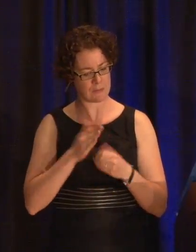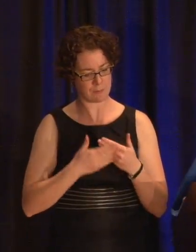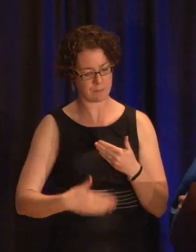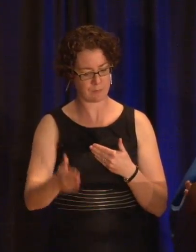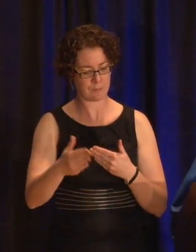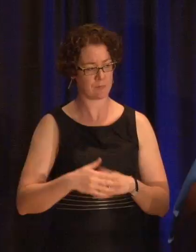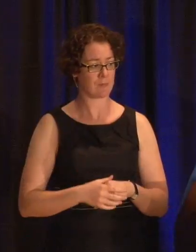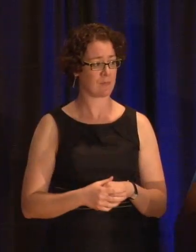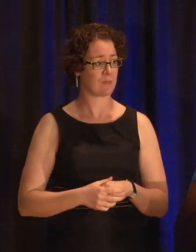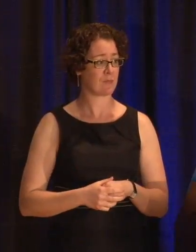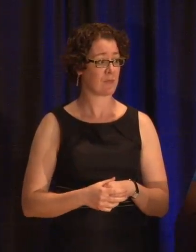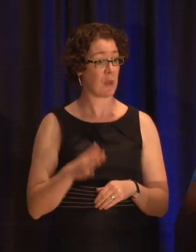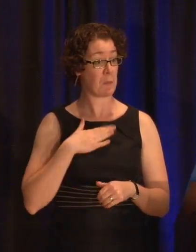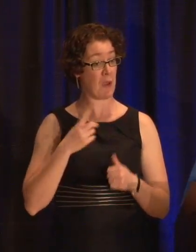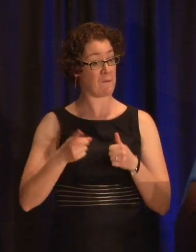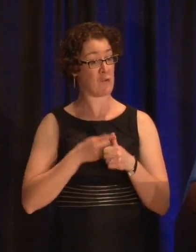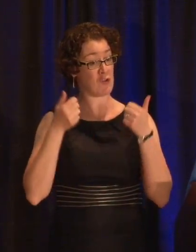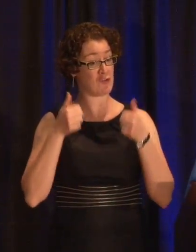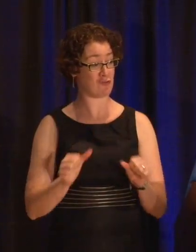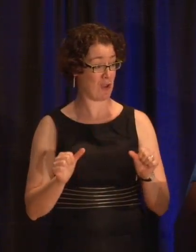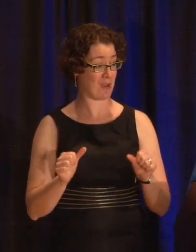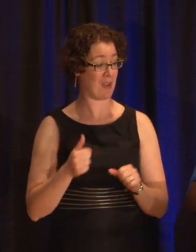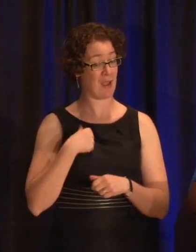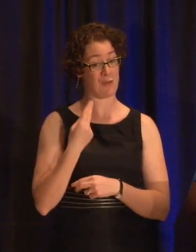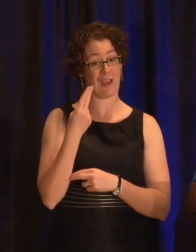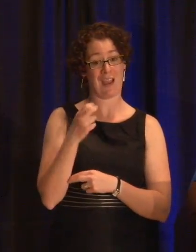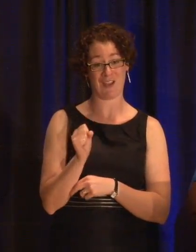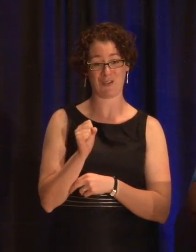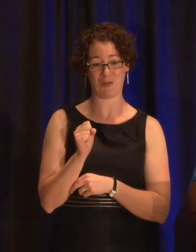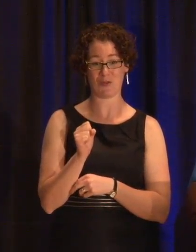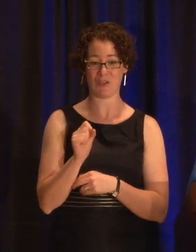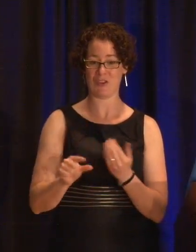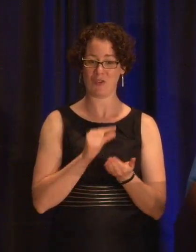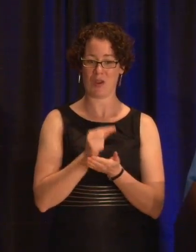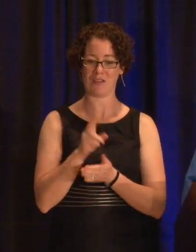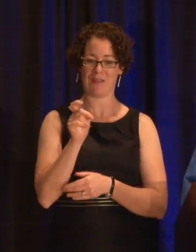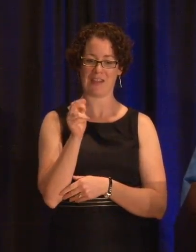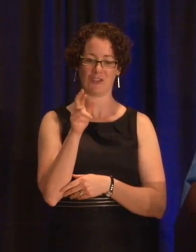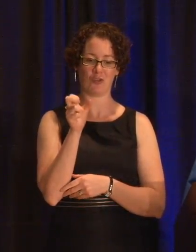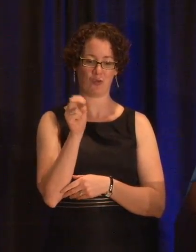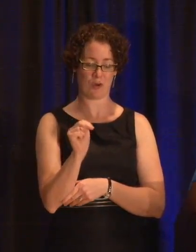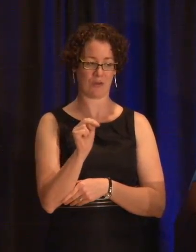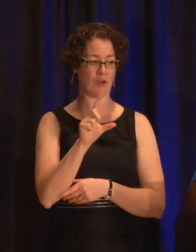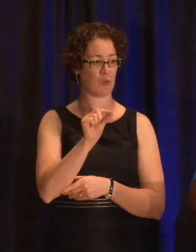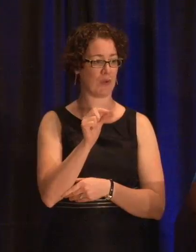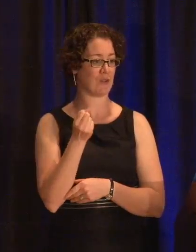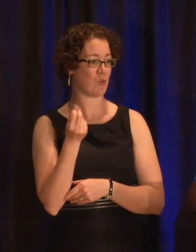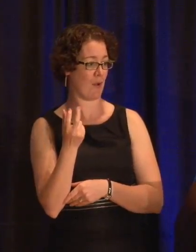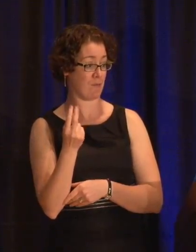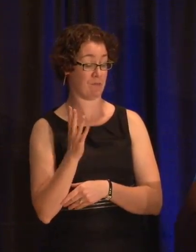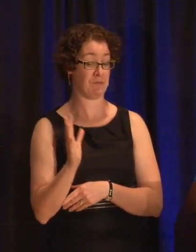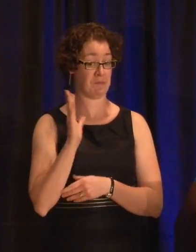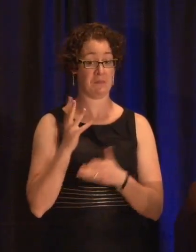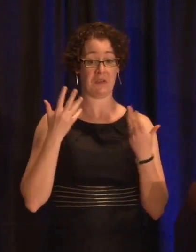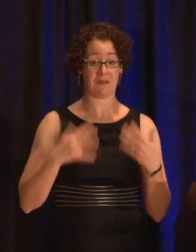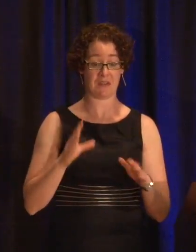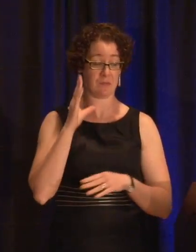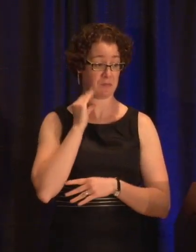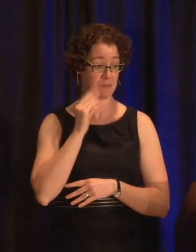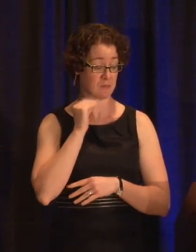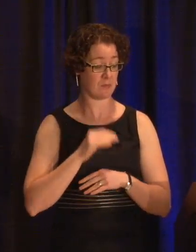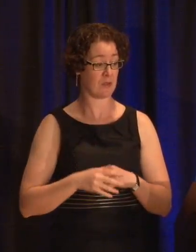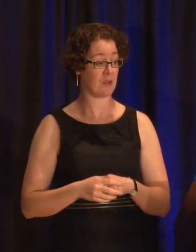This is not my first rodeo, as I was my high school graduating class valedictorian in 2012. During